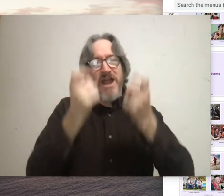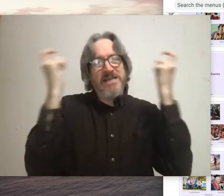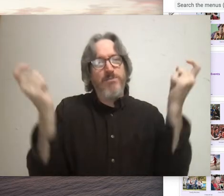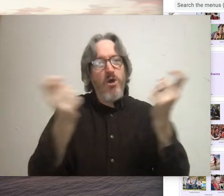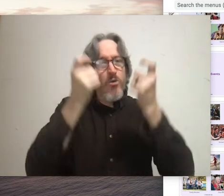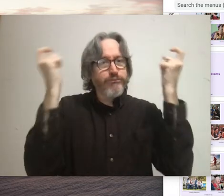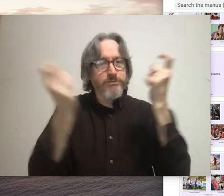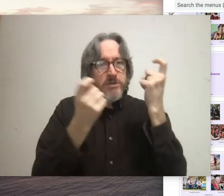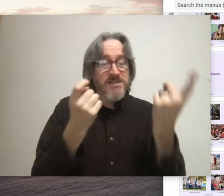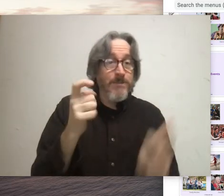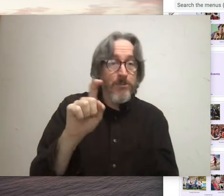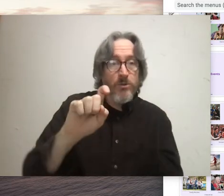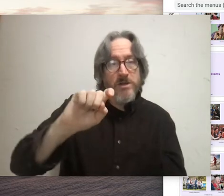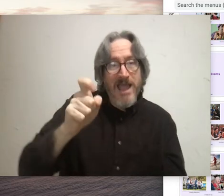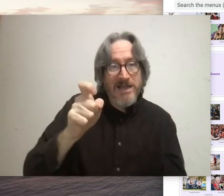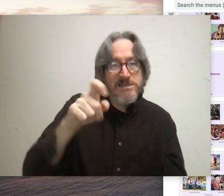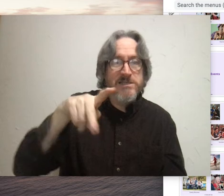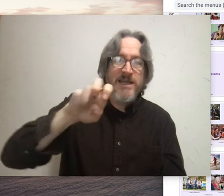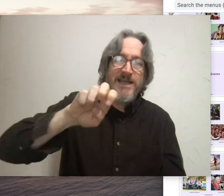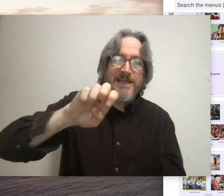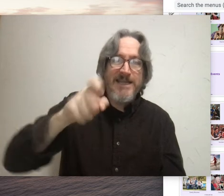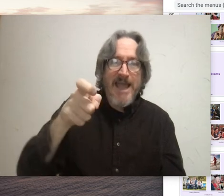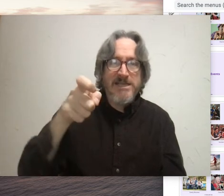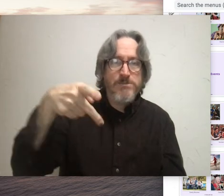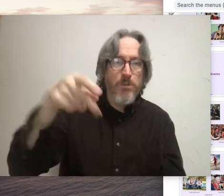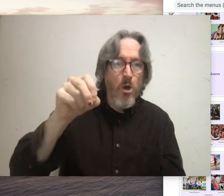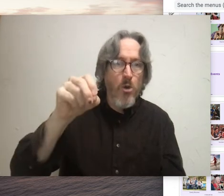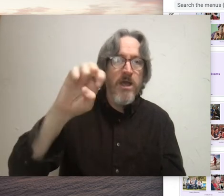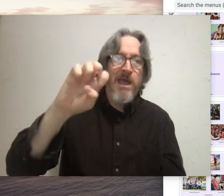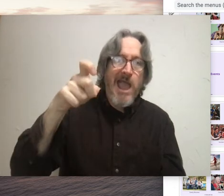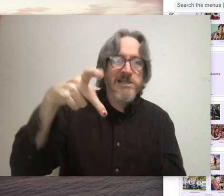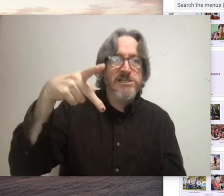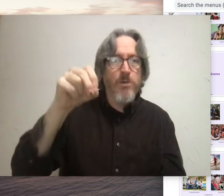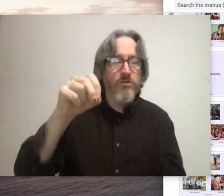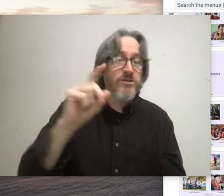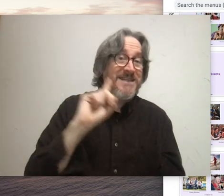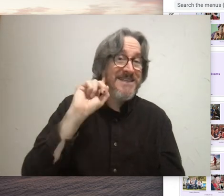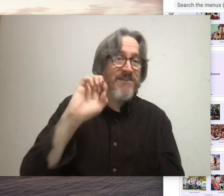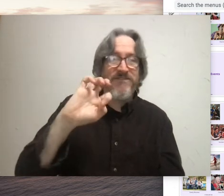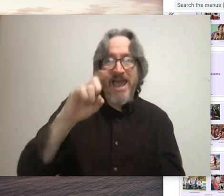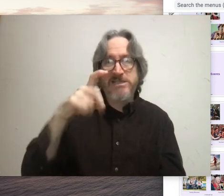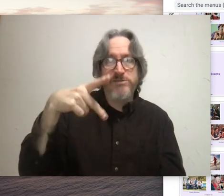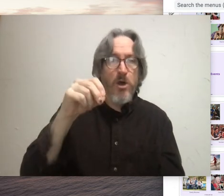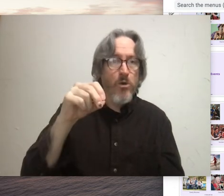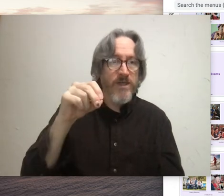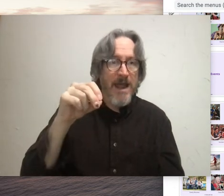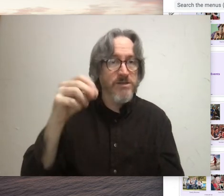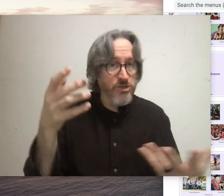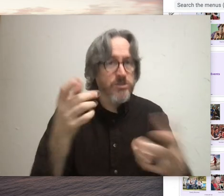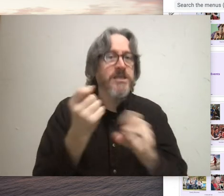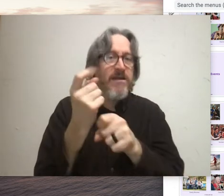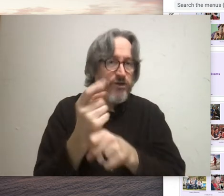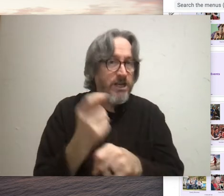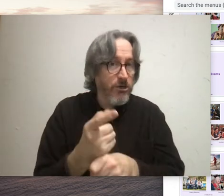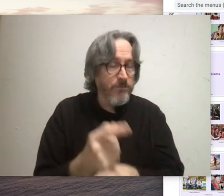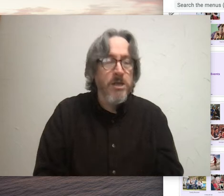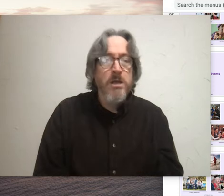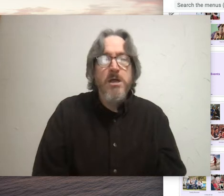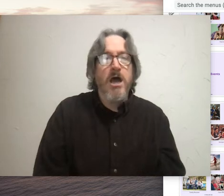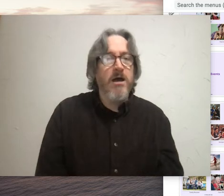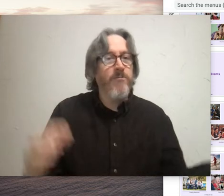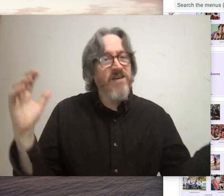Festival or expo. Some people expo. There's a deaf expo that happens usually every